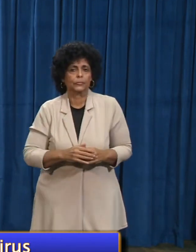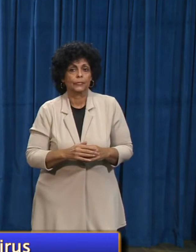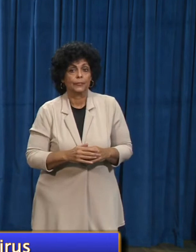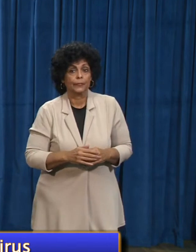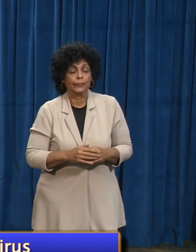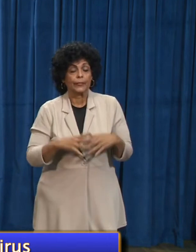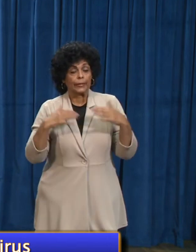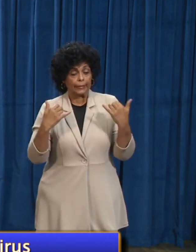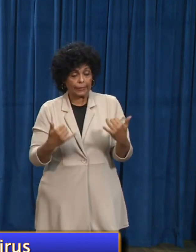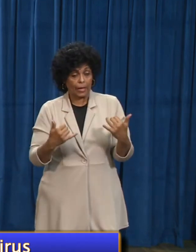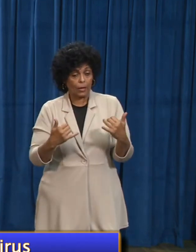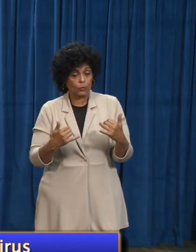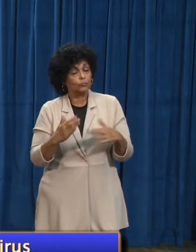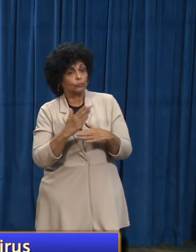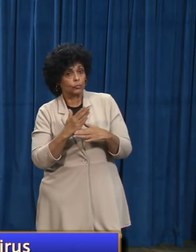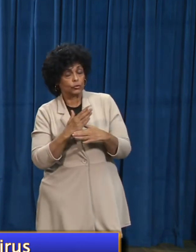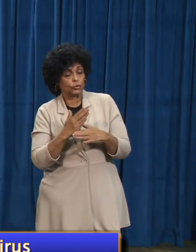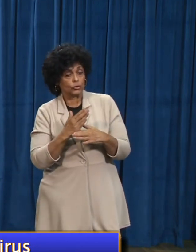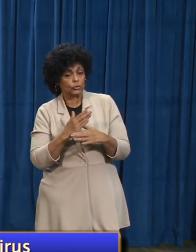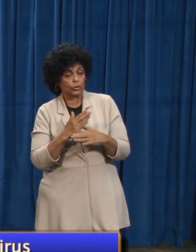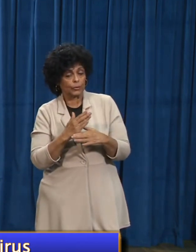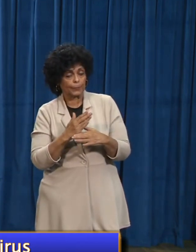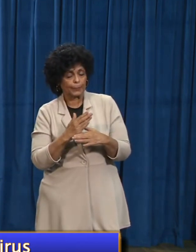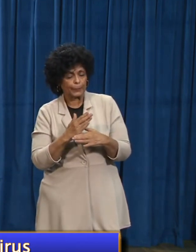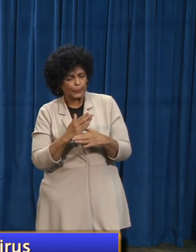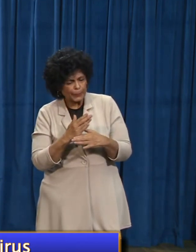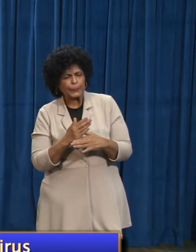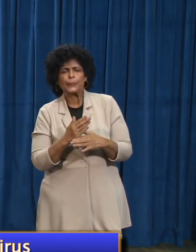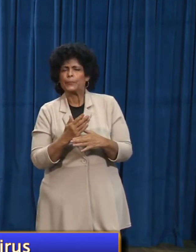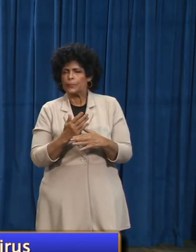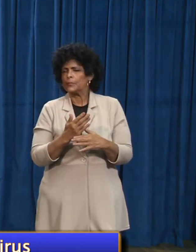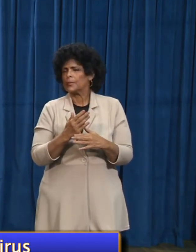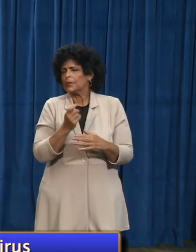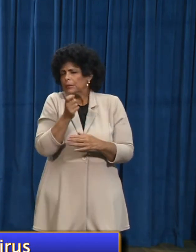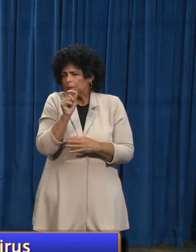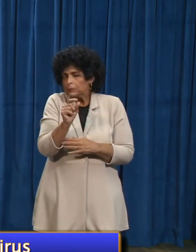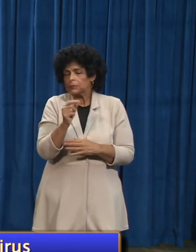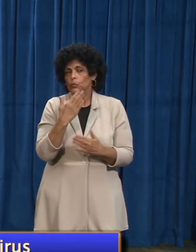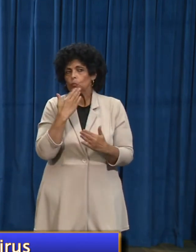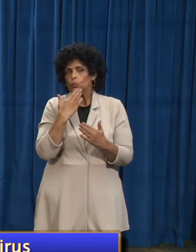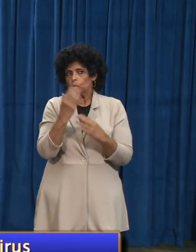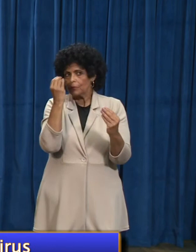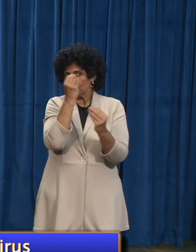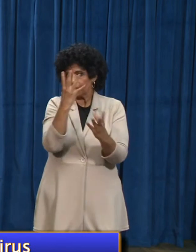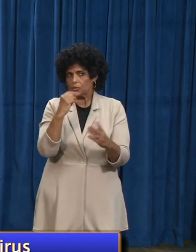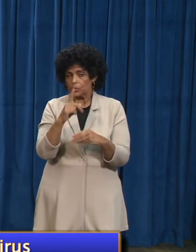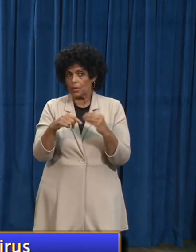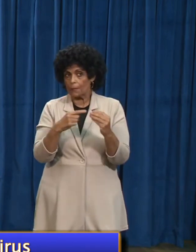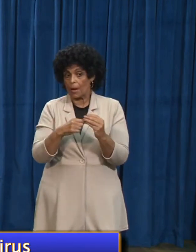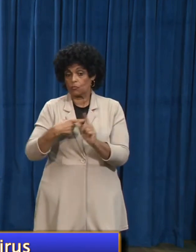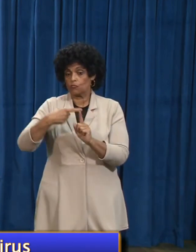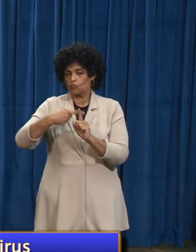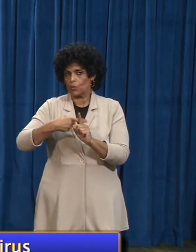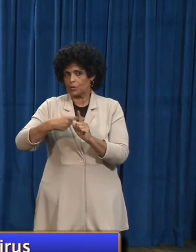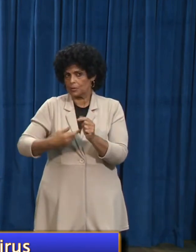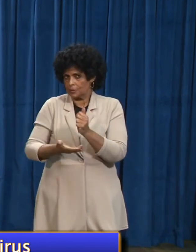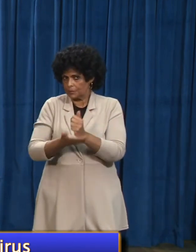Now let me just share with you a little bit, I think, good news about our emergency rental assistance program.